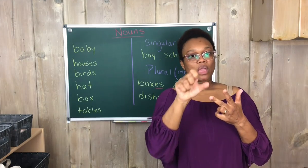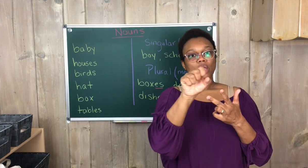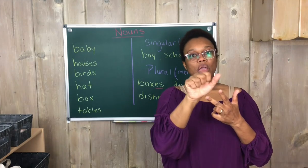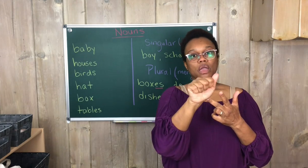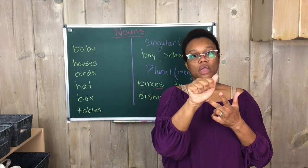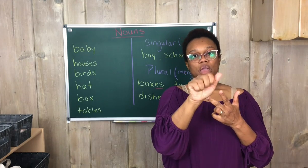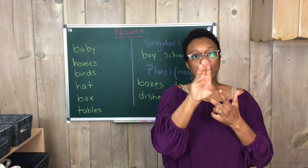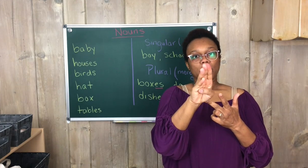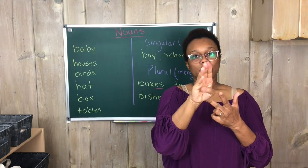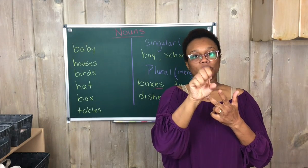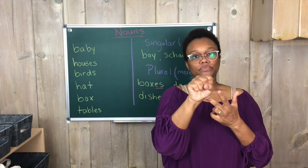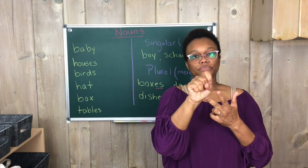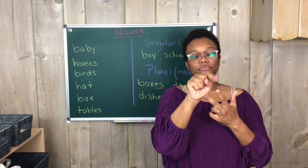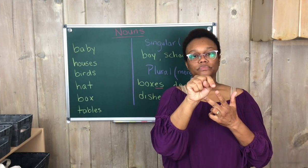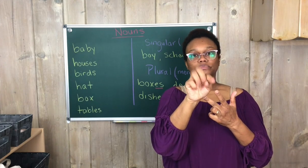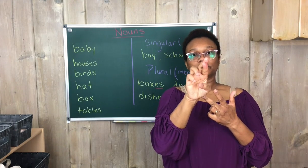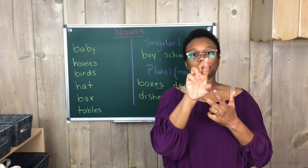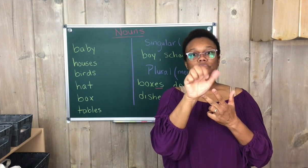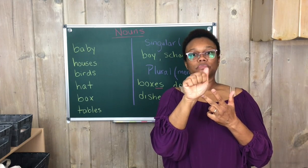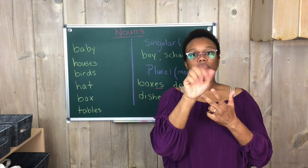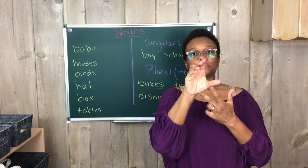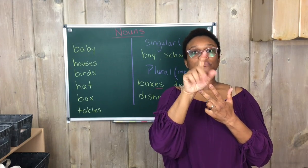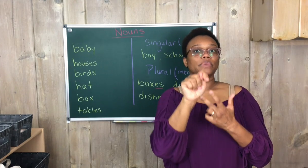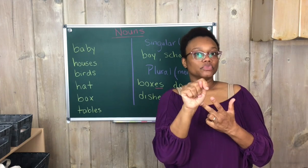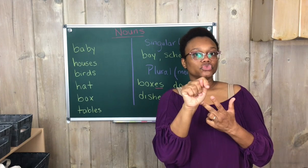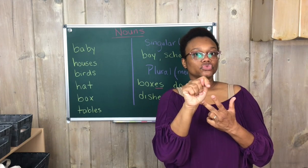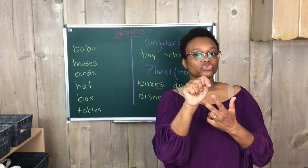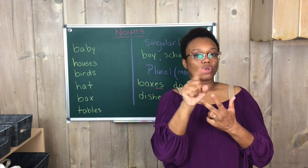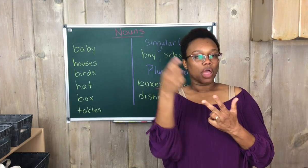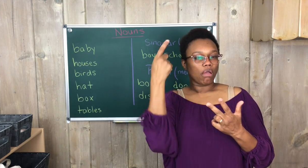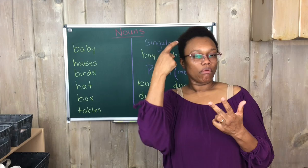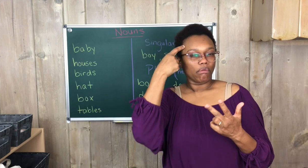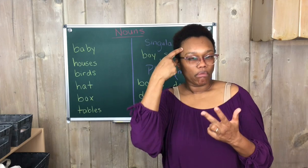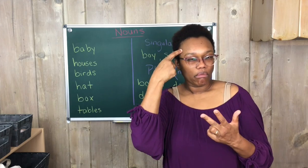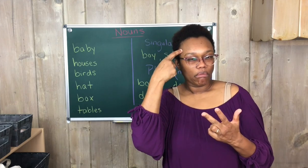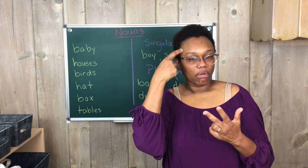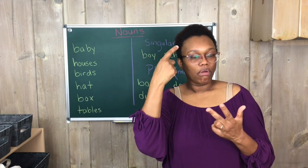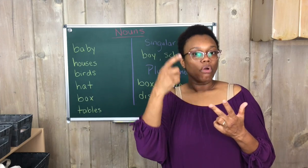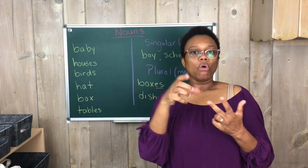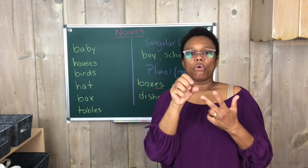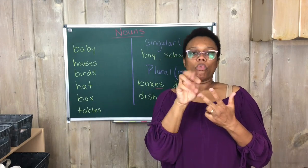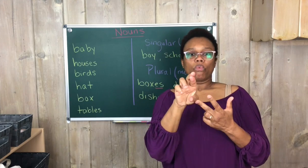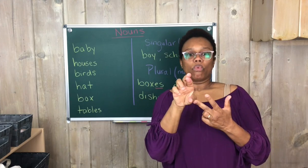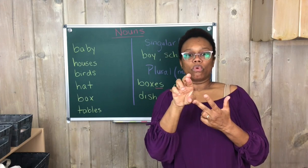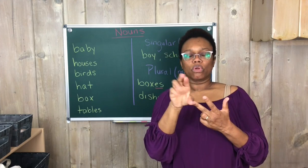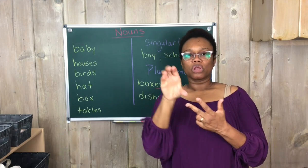Another group are abstract nouns or